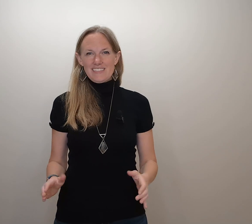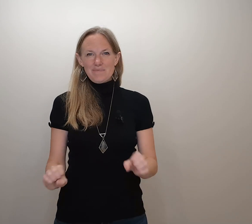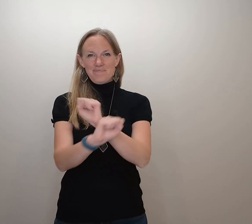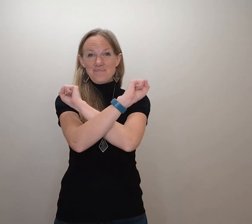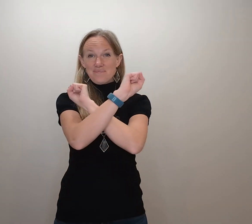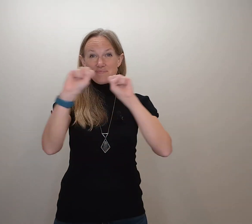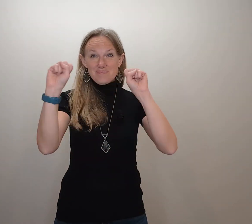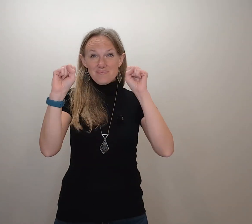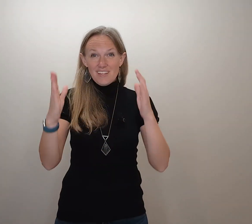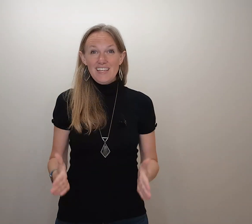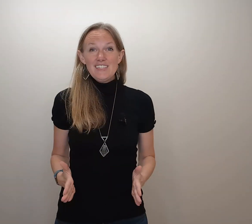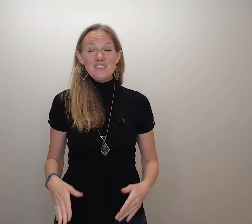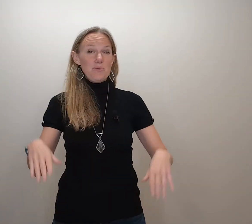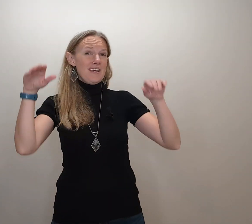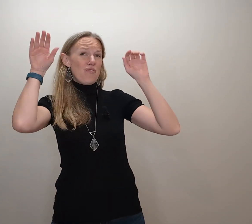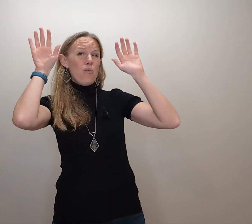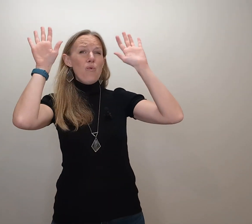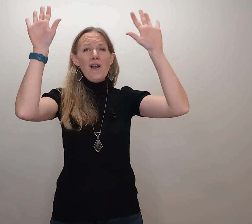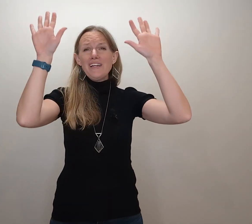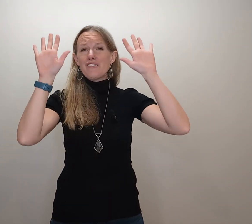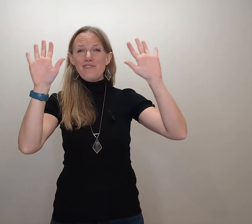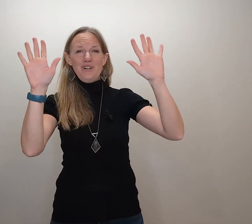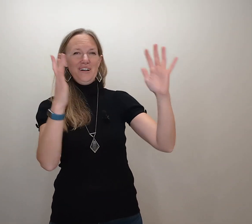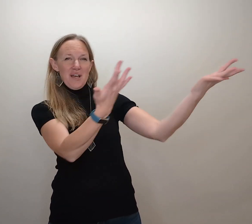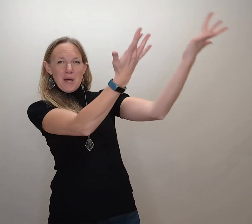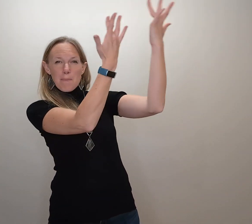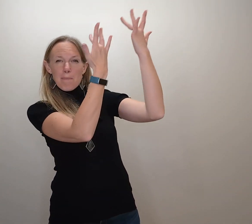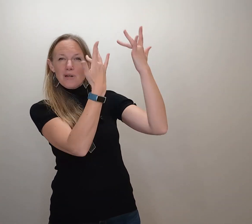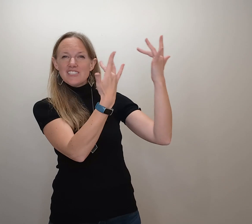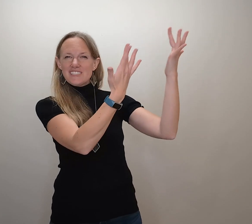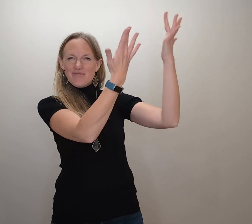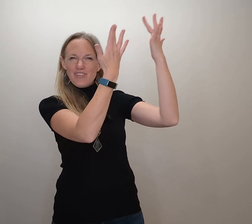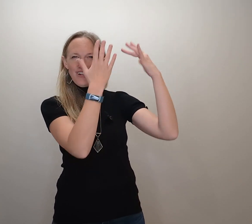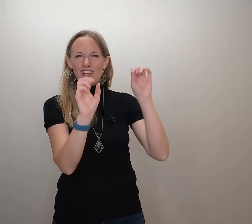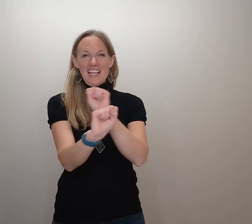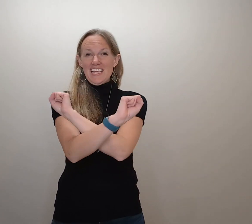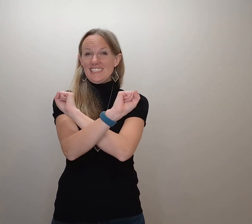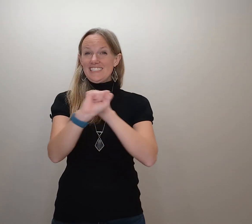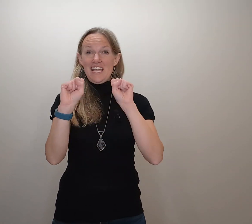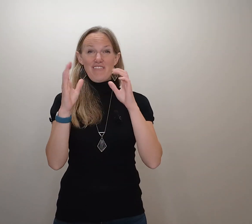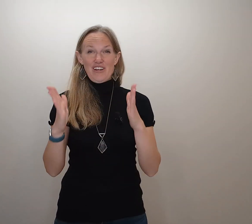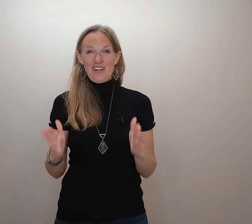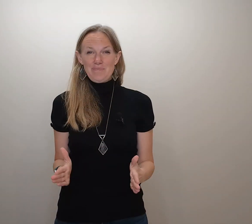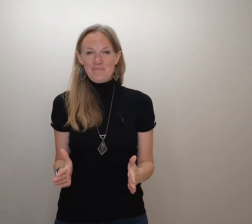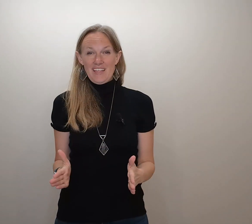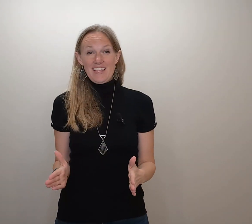person. So we have wonderful, merciful Savior, and